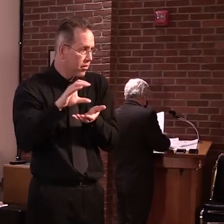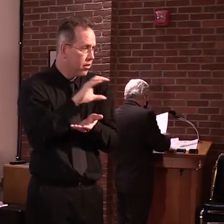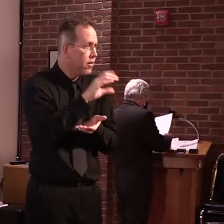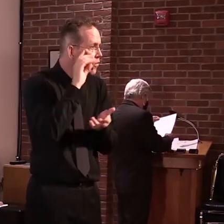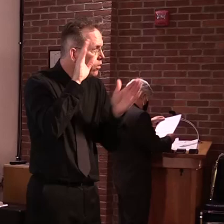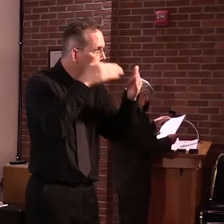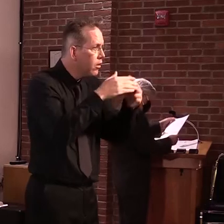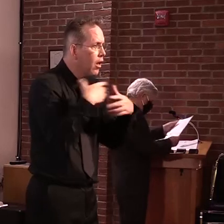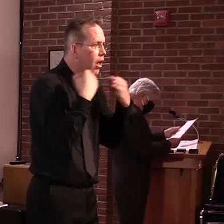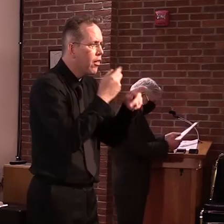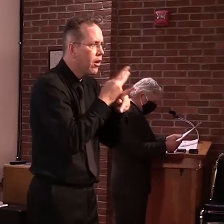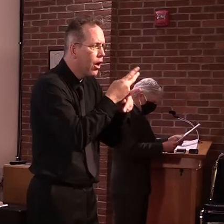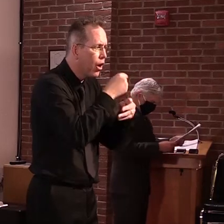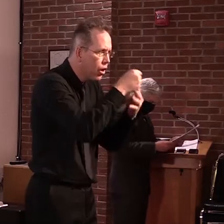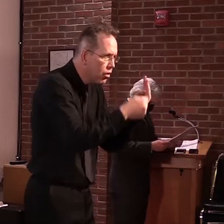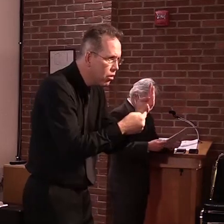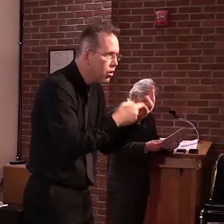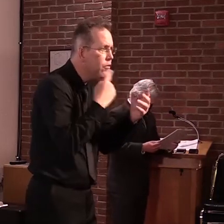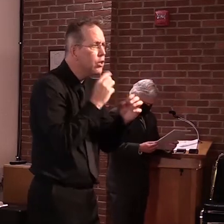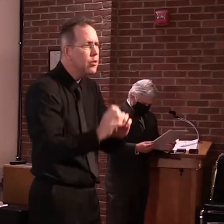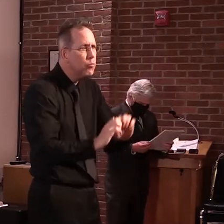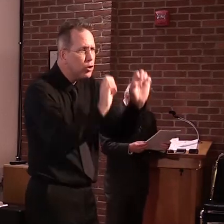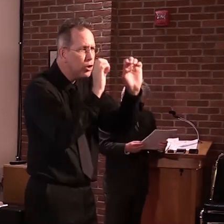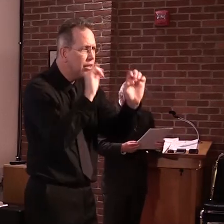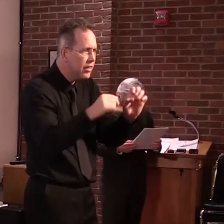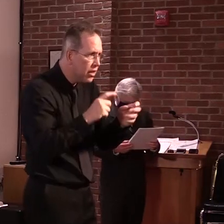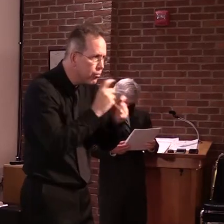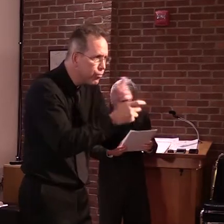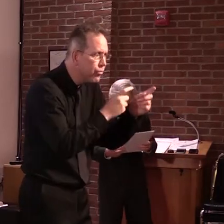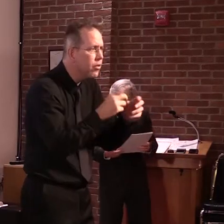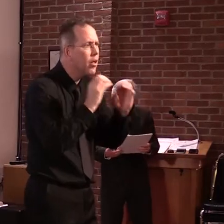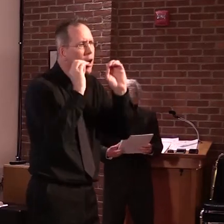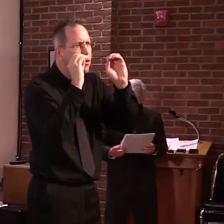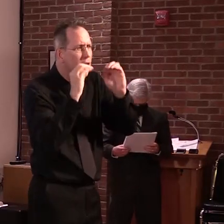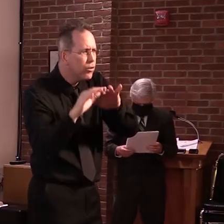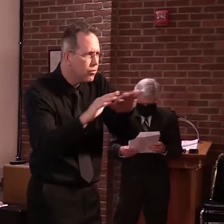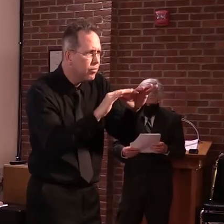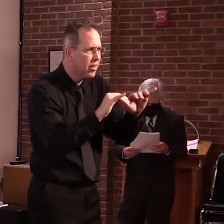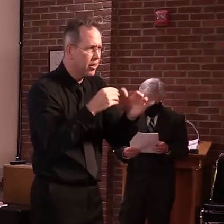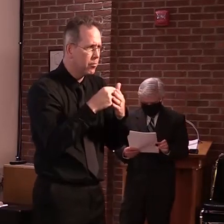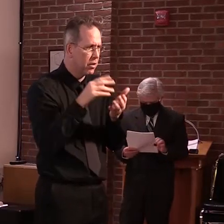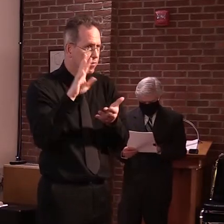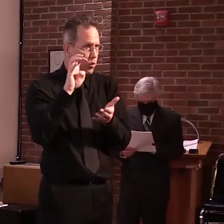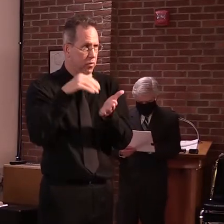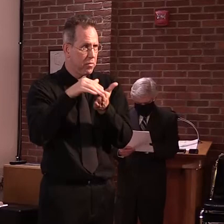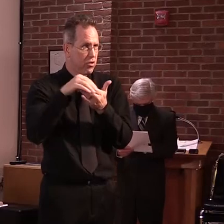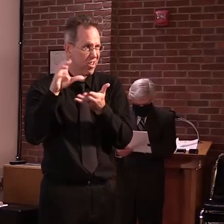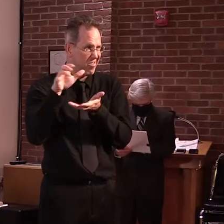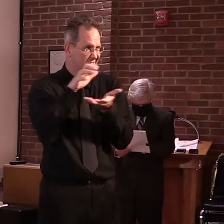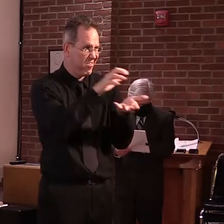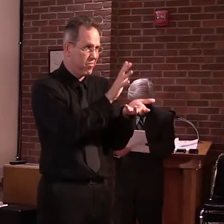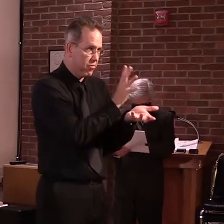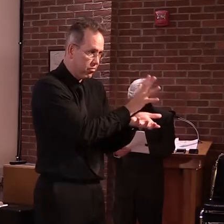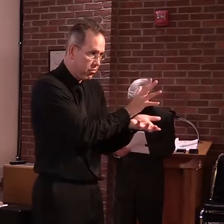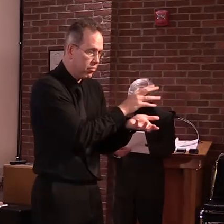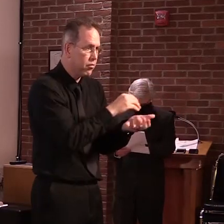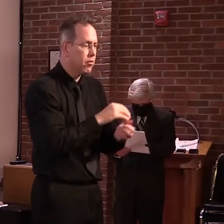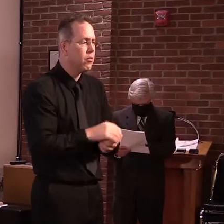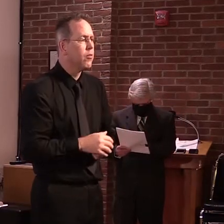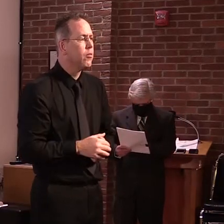itself, education, and other initiatives that will, you know, well exceed the